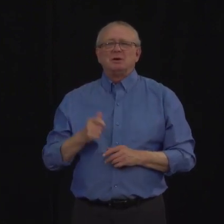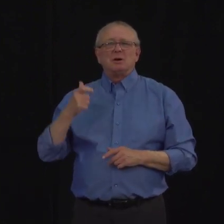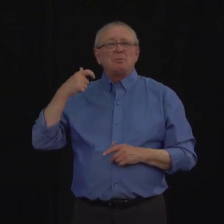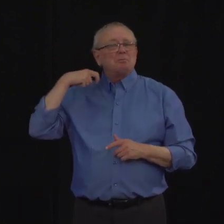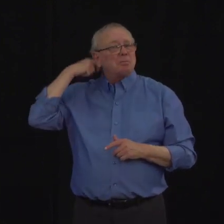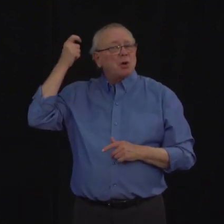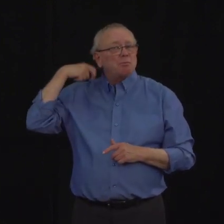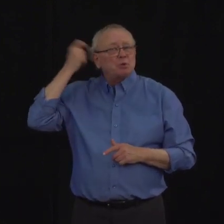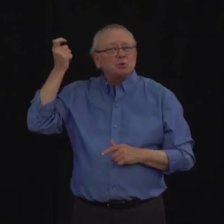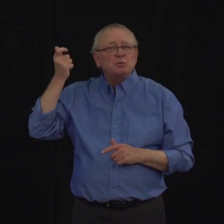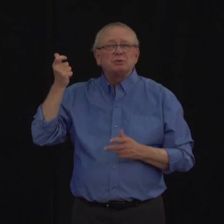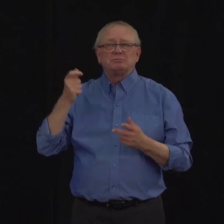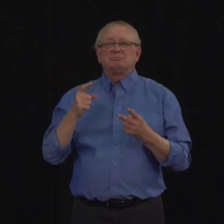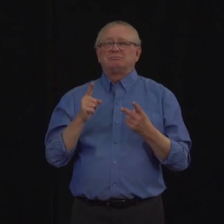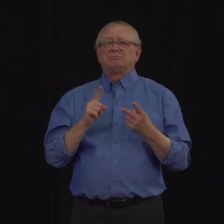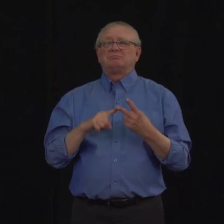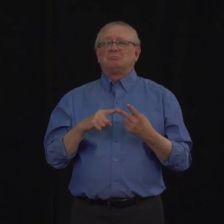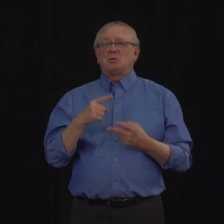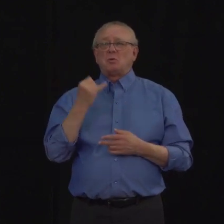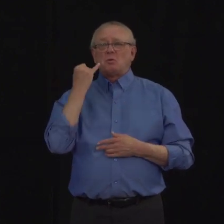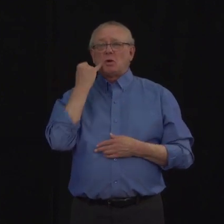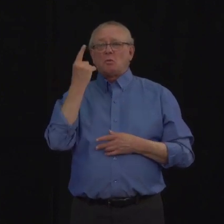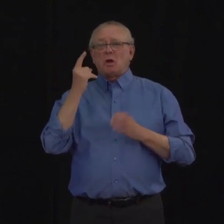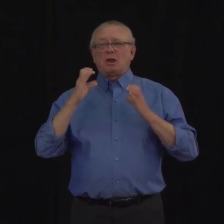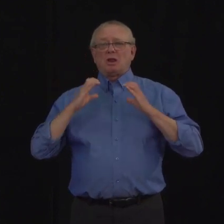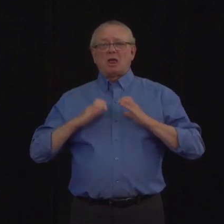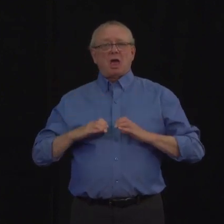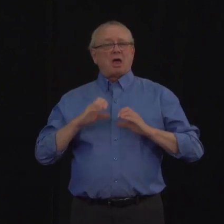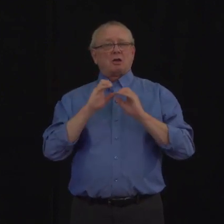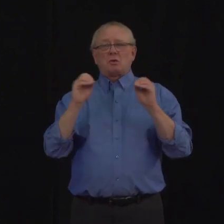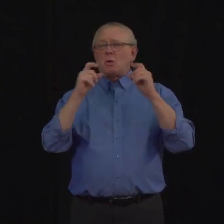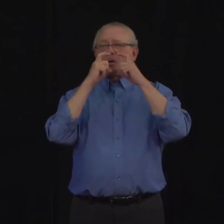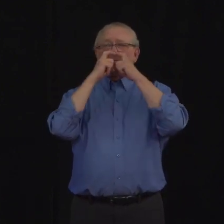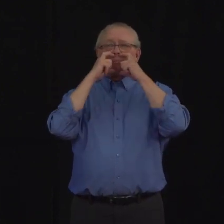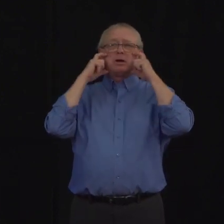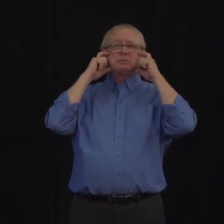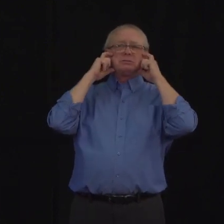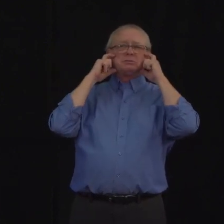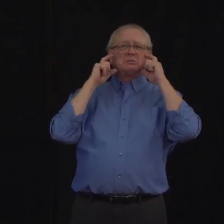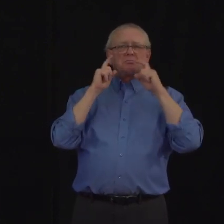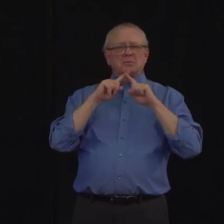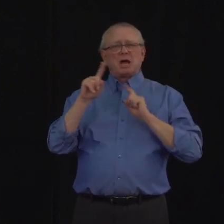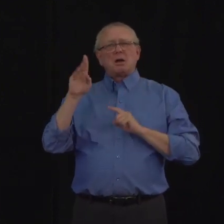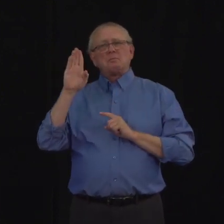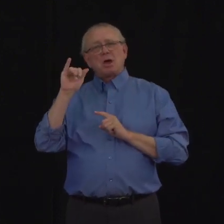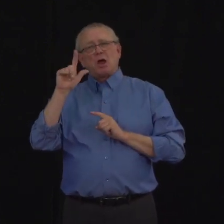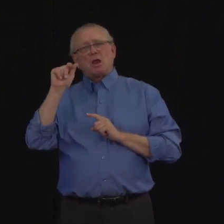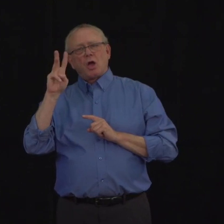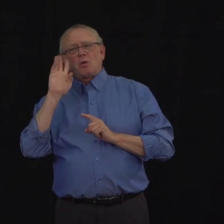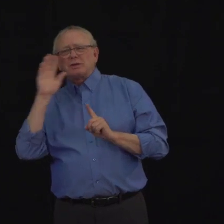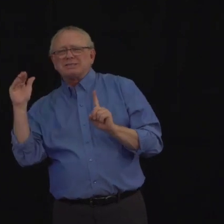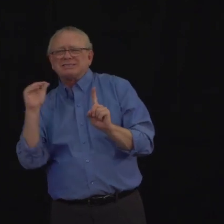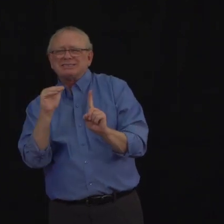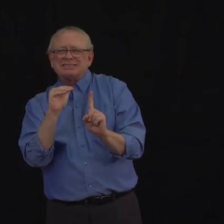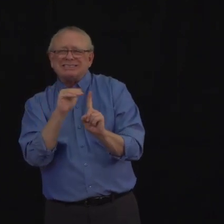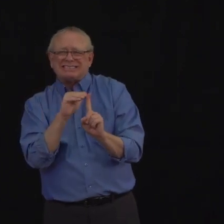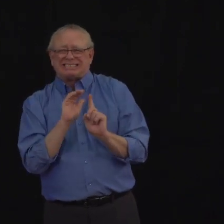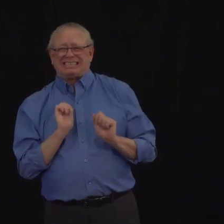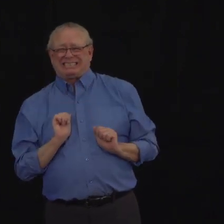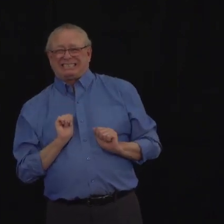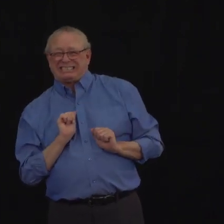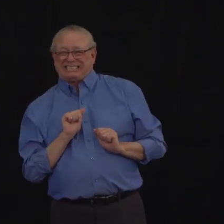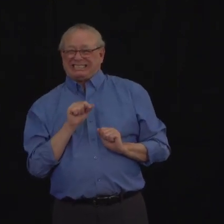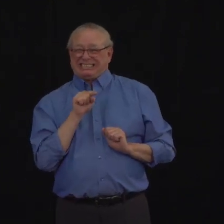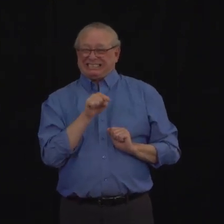isn't wearing a mask would get a fine, but it could be perhaps just a reminder that that person is potentially putting others at risk,